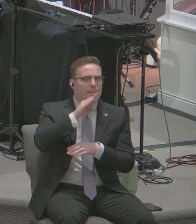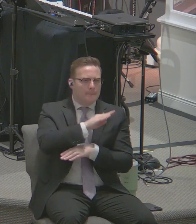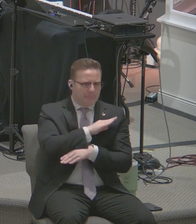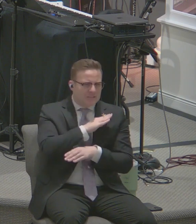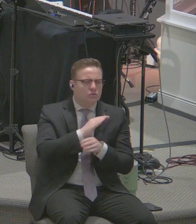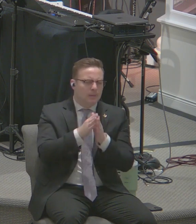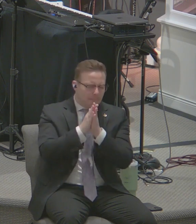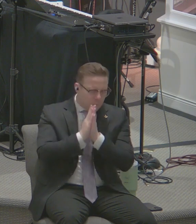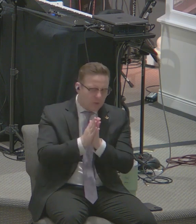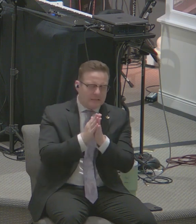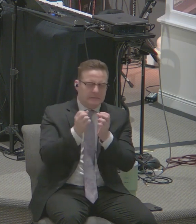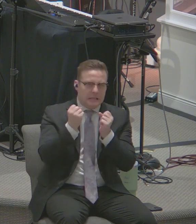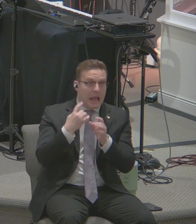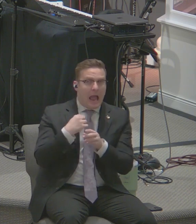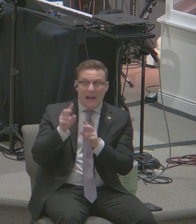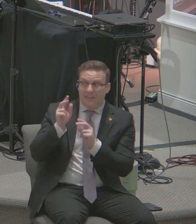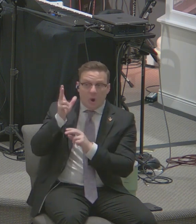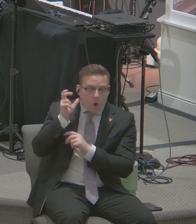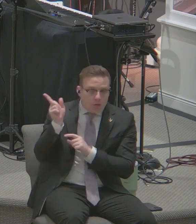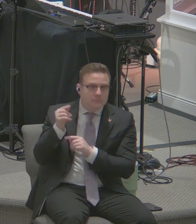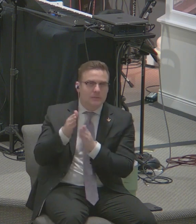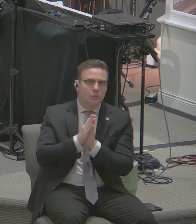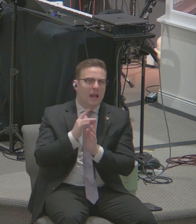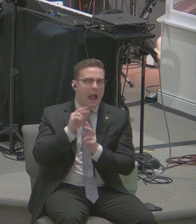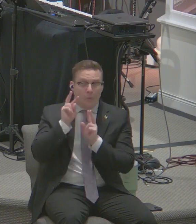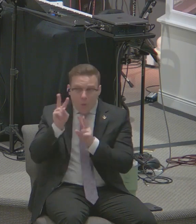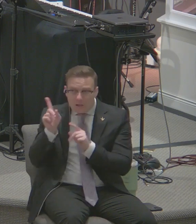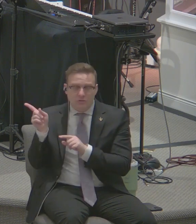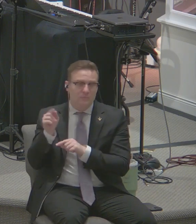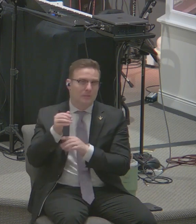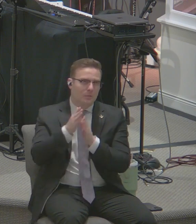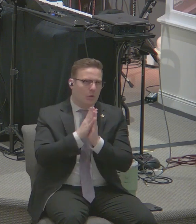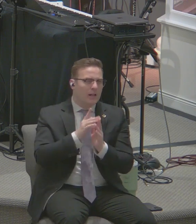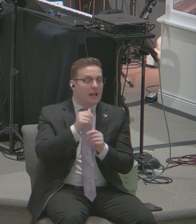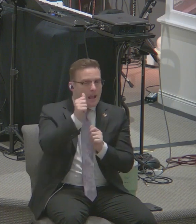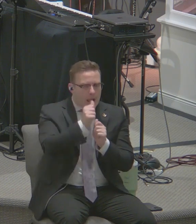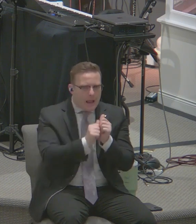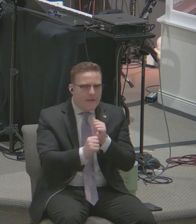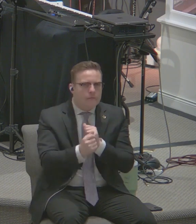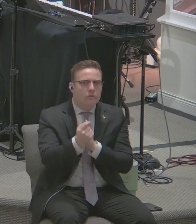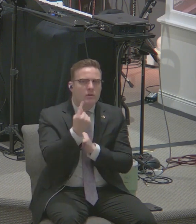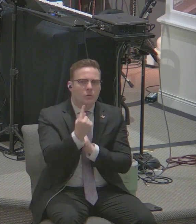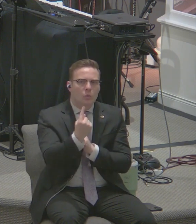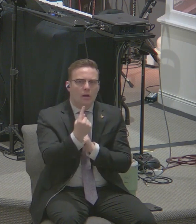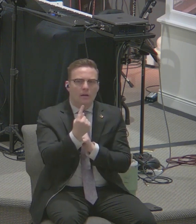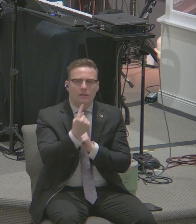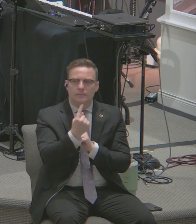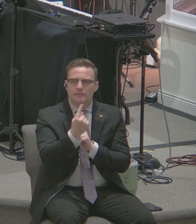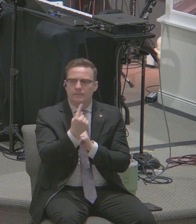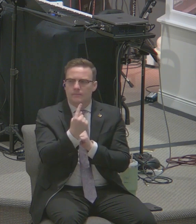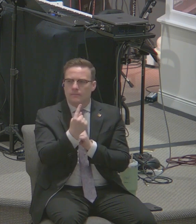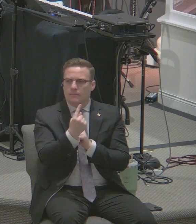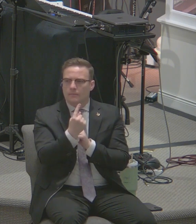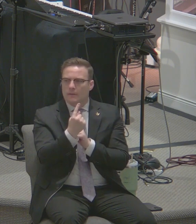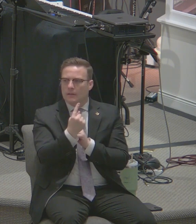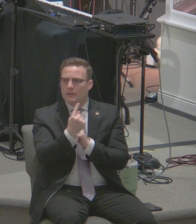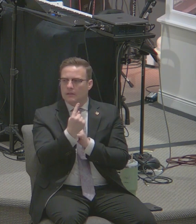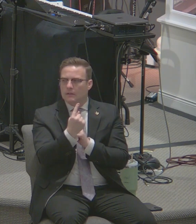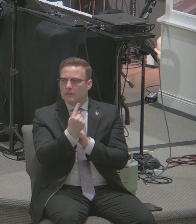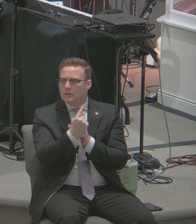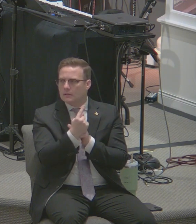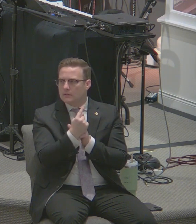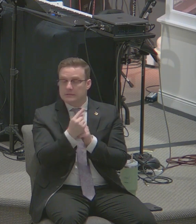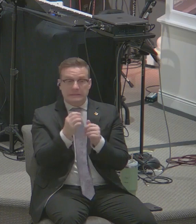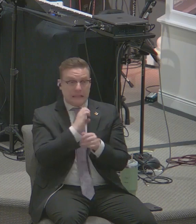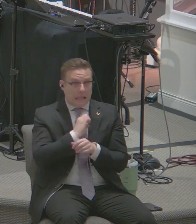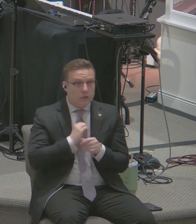I've heard him pray. I've watched him pray. And I'm going to tell you what, every one of the men of God that have been